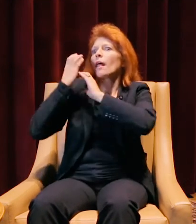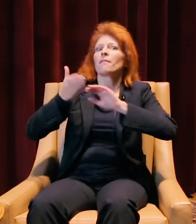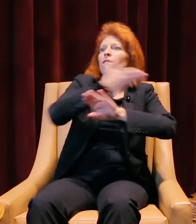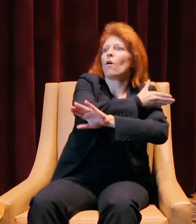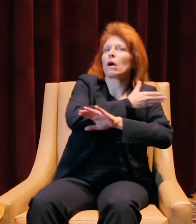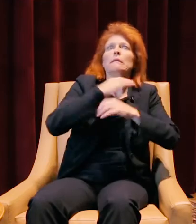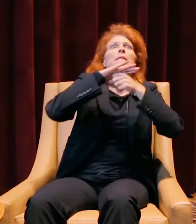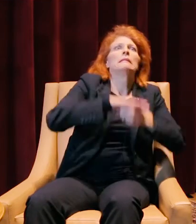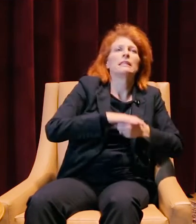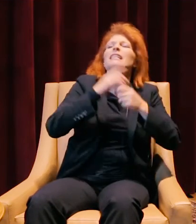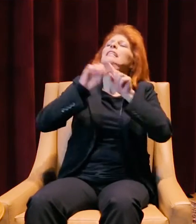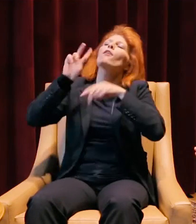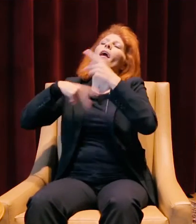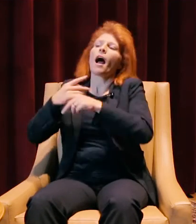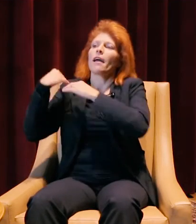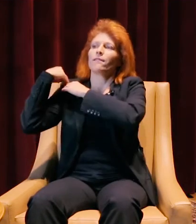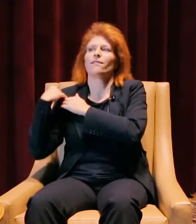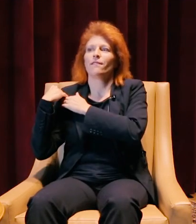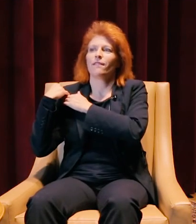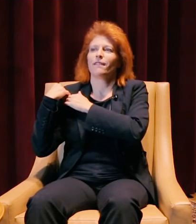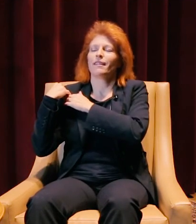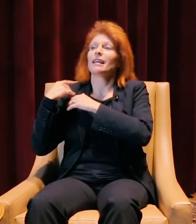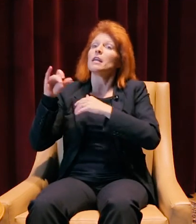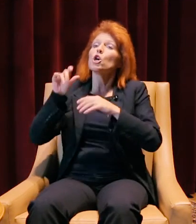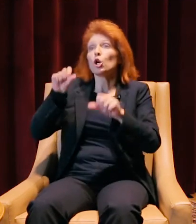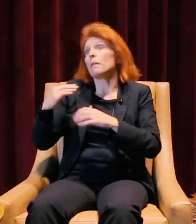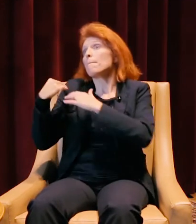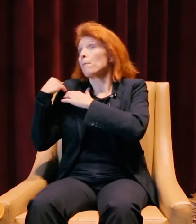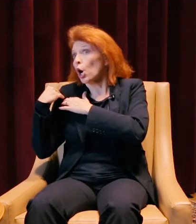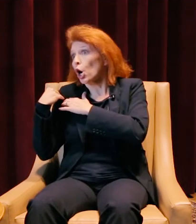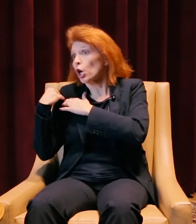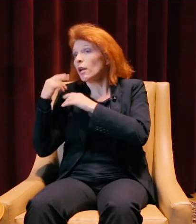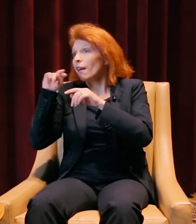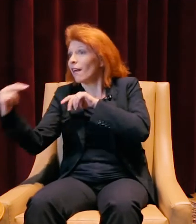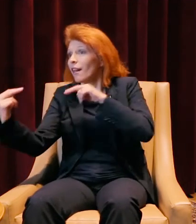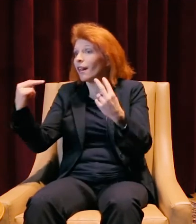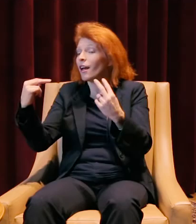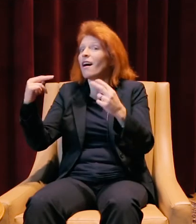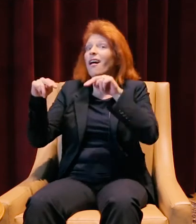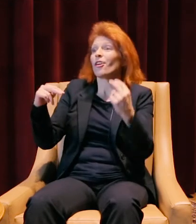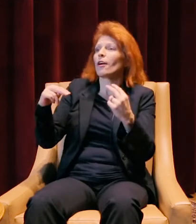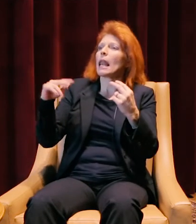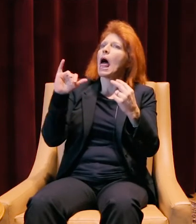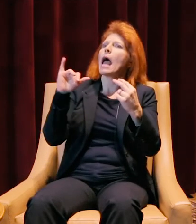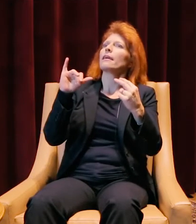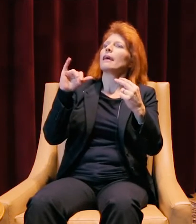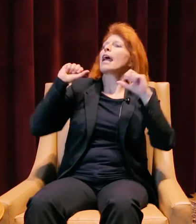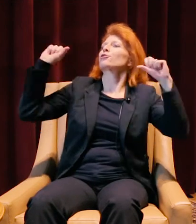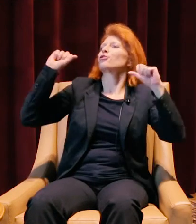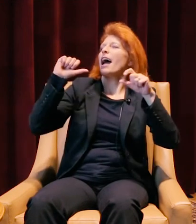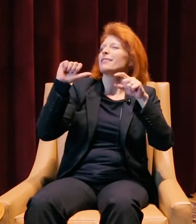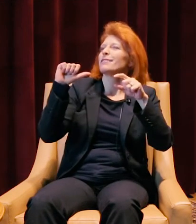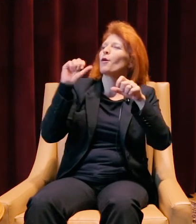a different kind of weight, but you can look at it as a burden or you can look at it as an exercise. Kind of why I lift